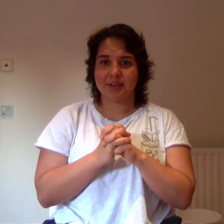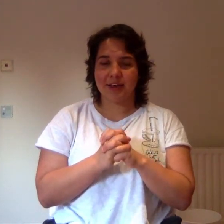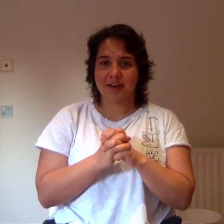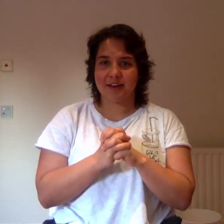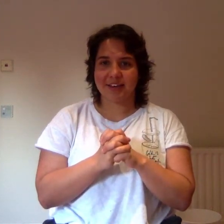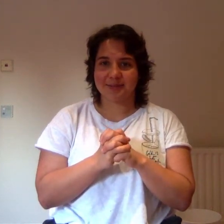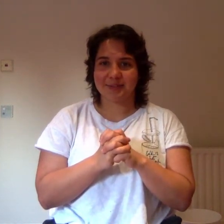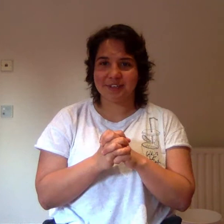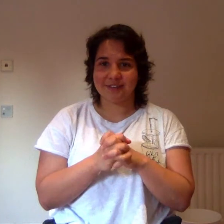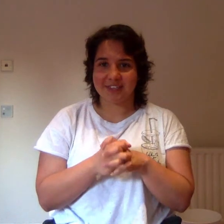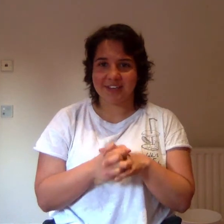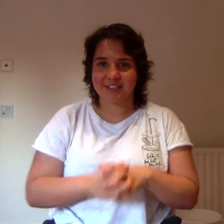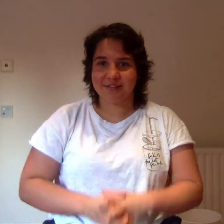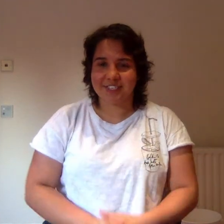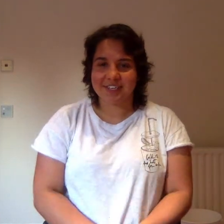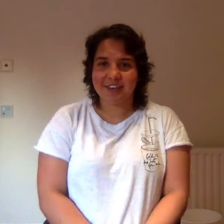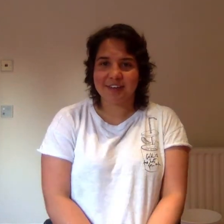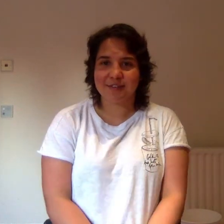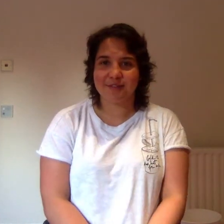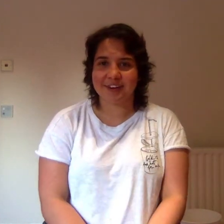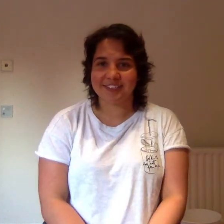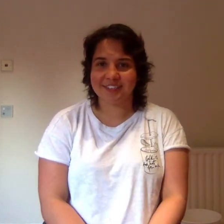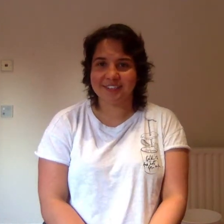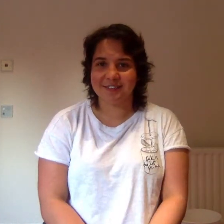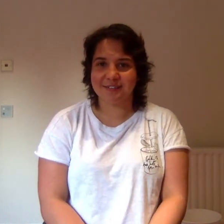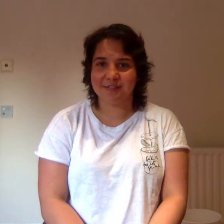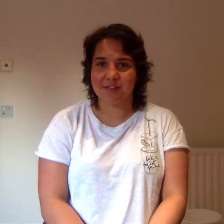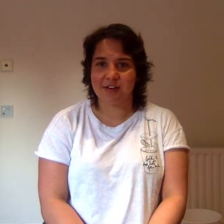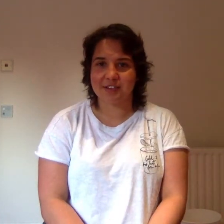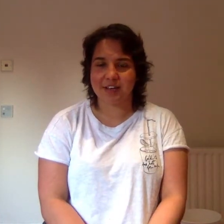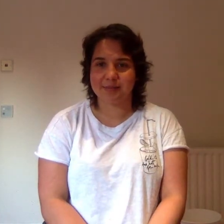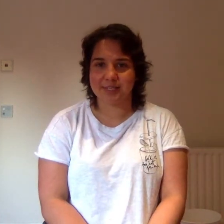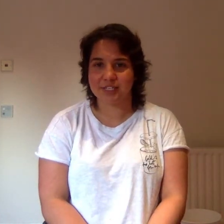Yeah, I guess we could use that as a greeting when I see you for our Skype session.